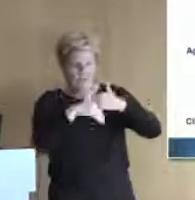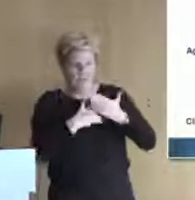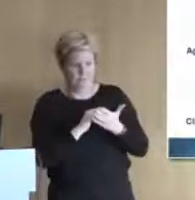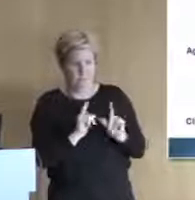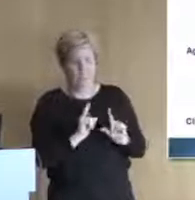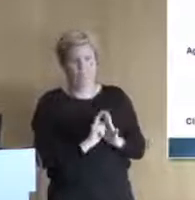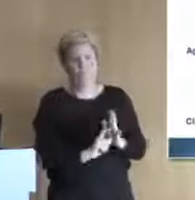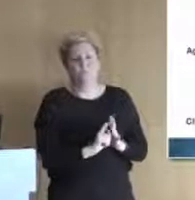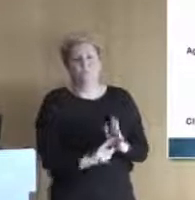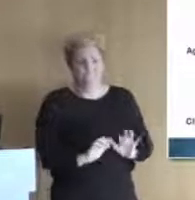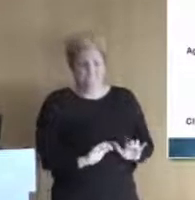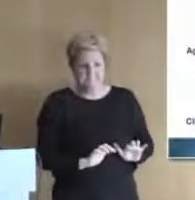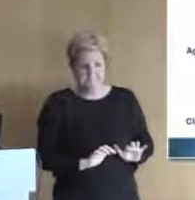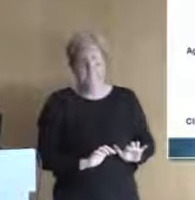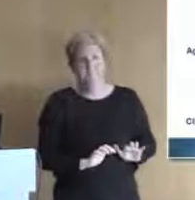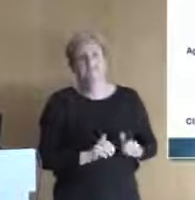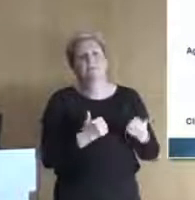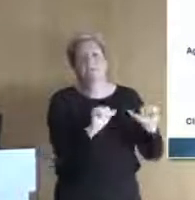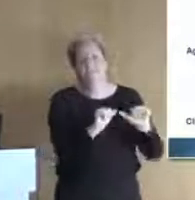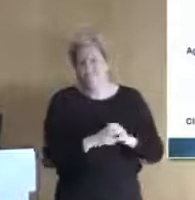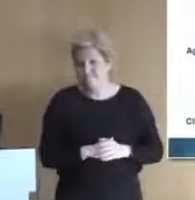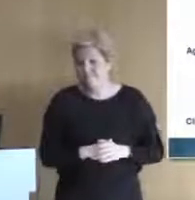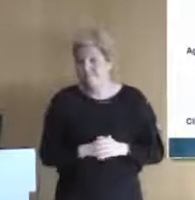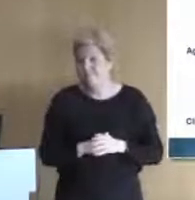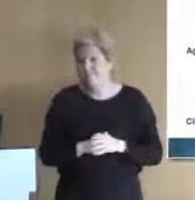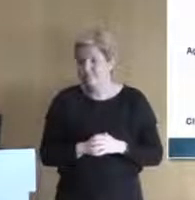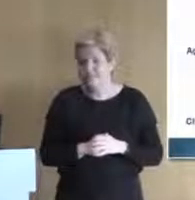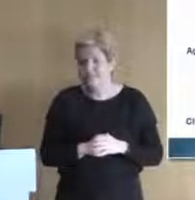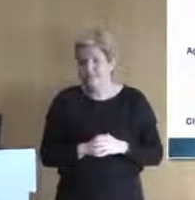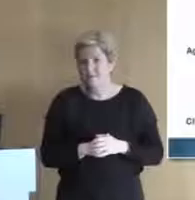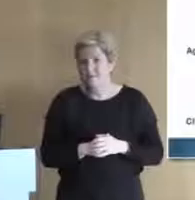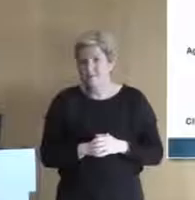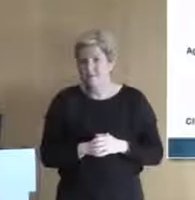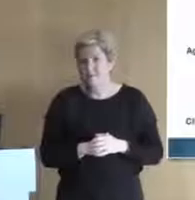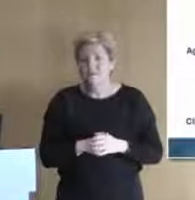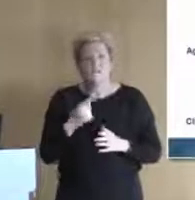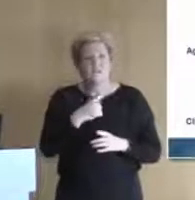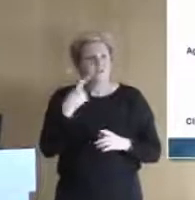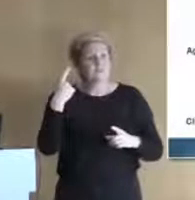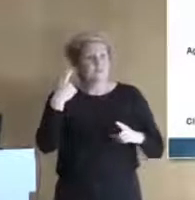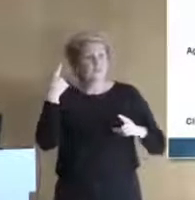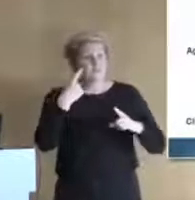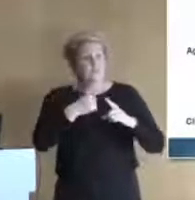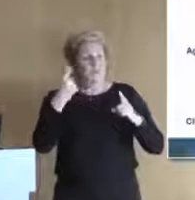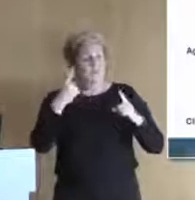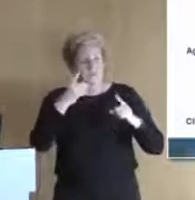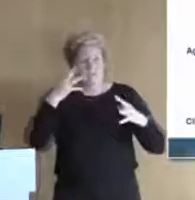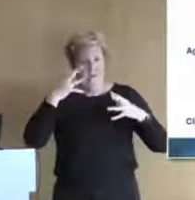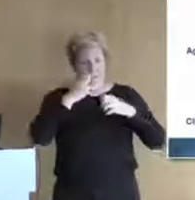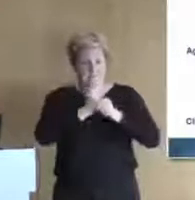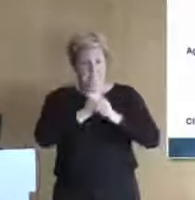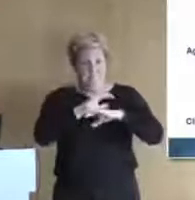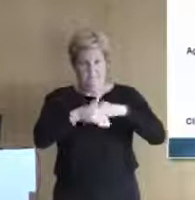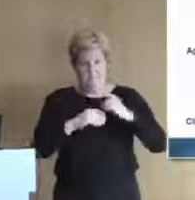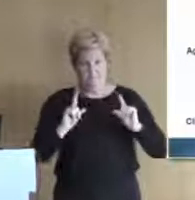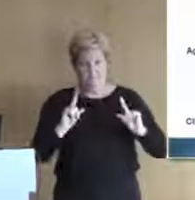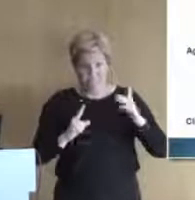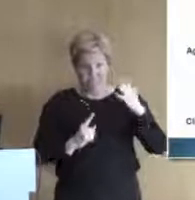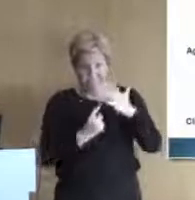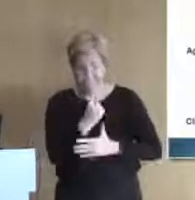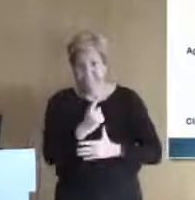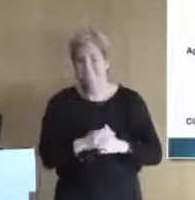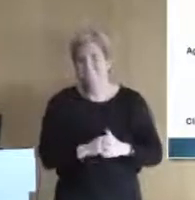to submit this, I push the button, it doesn't work, you can actually ring that helpline and the helpline will say, okay, what